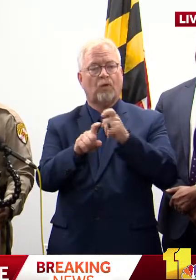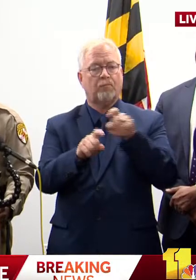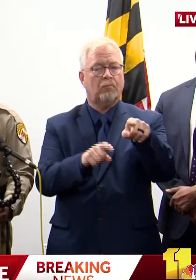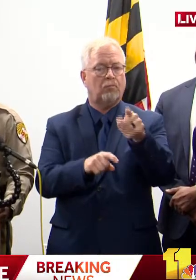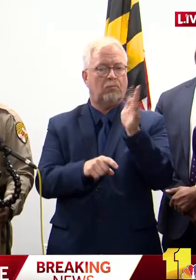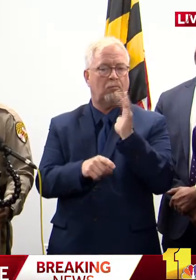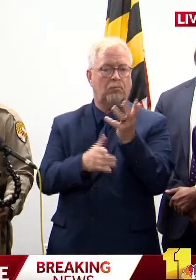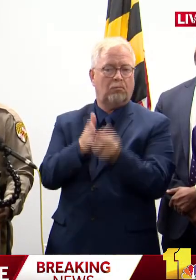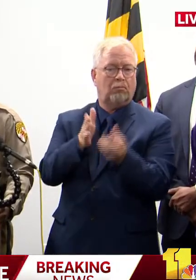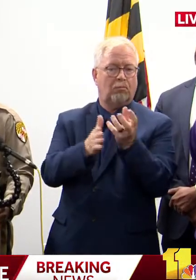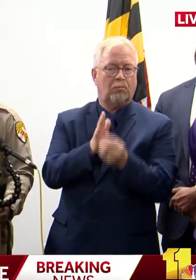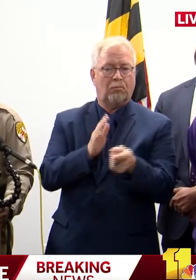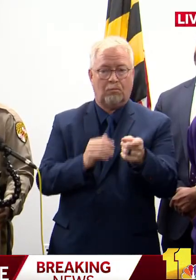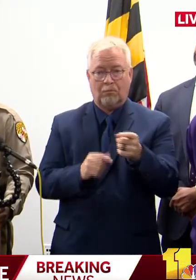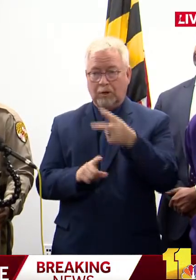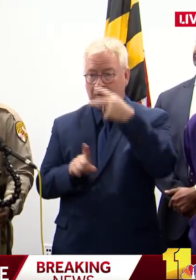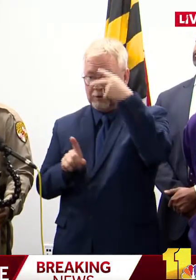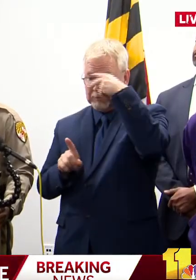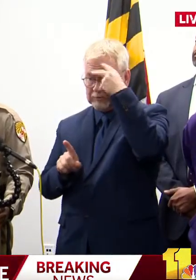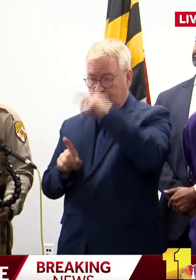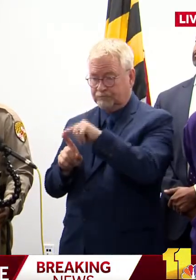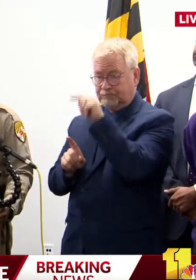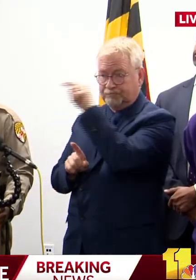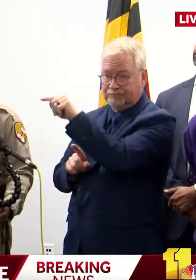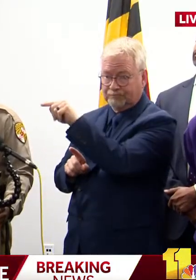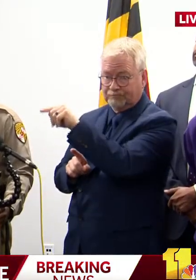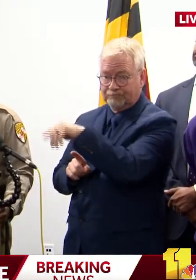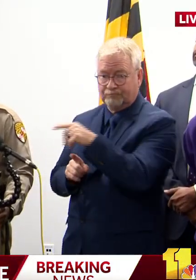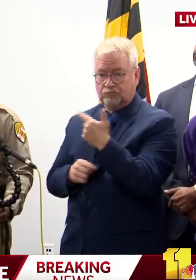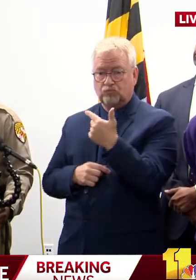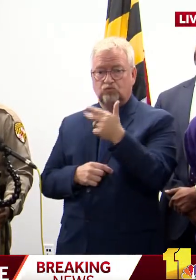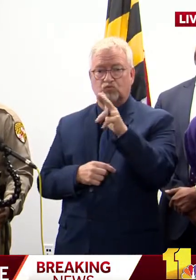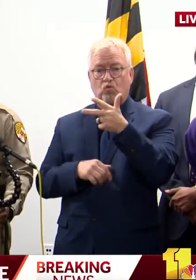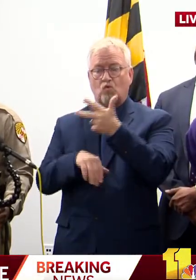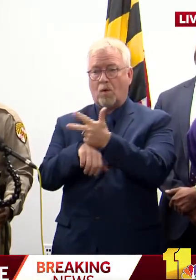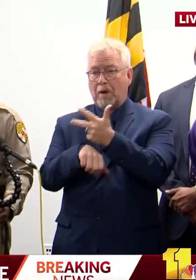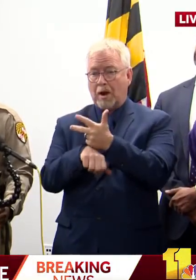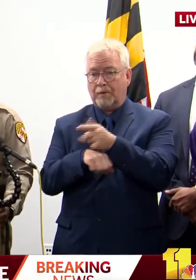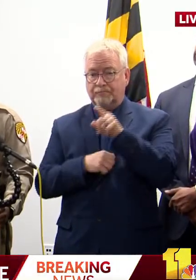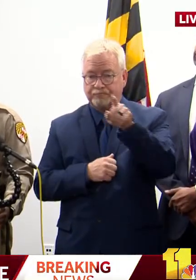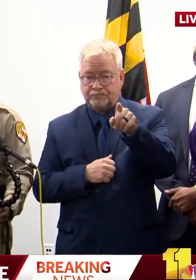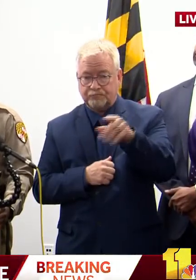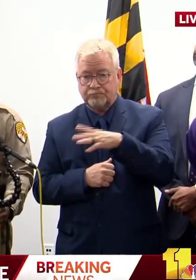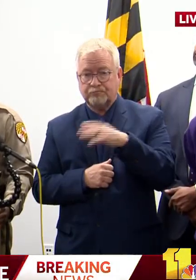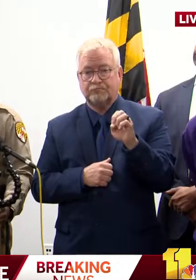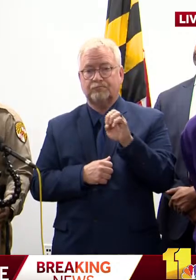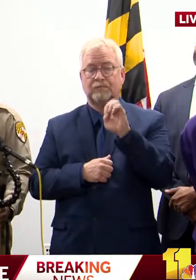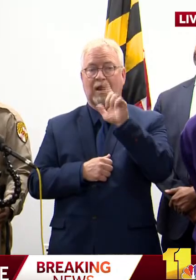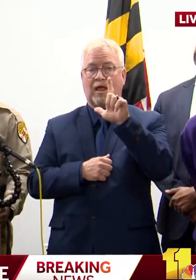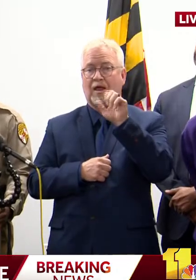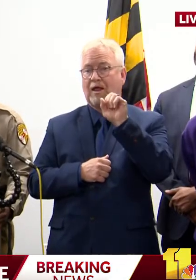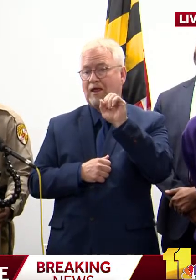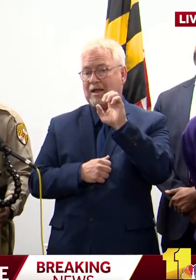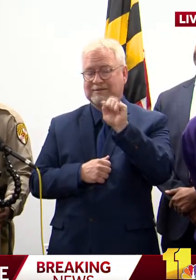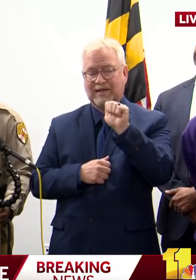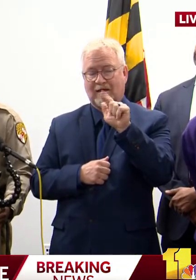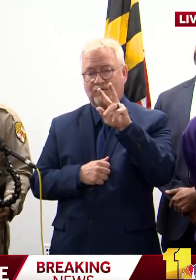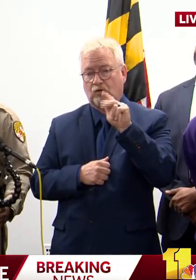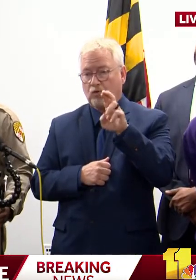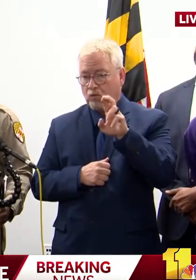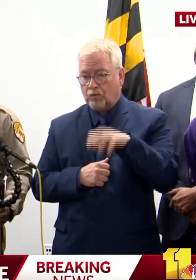deceased to be Mexico, Guatemala, El Salvador, and